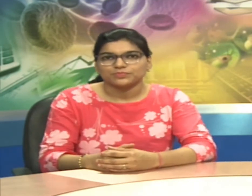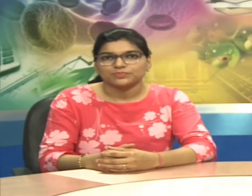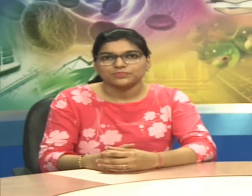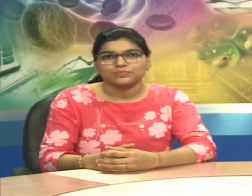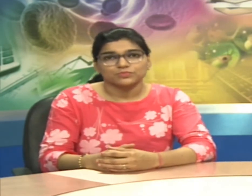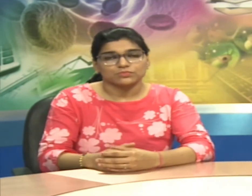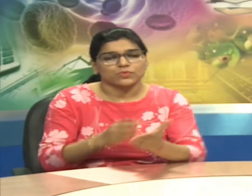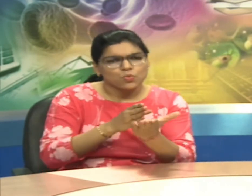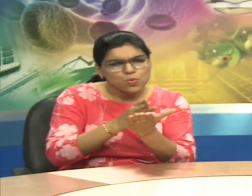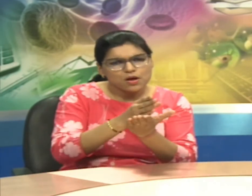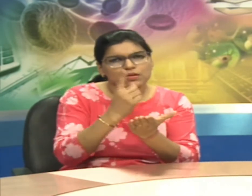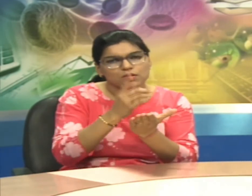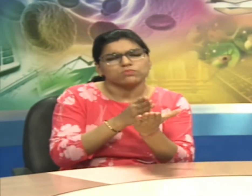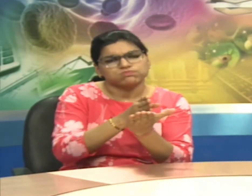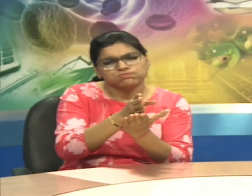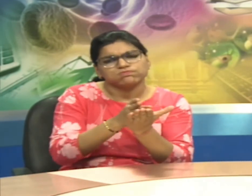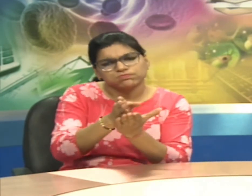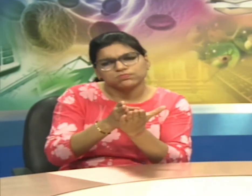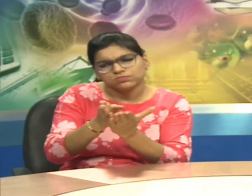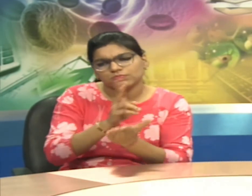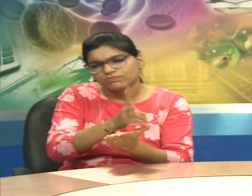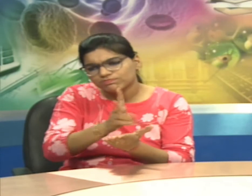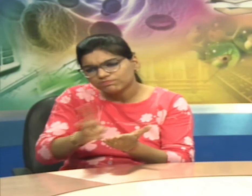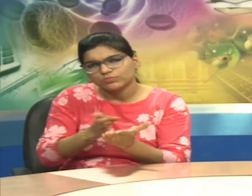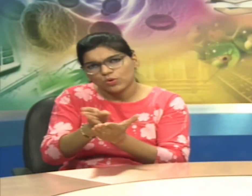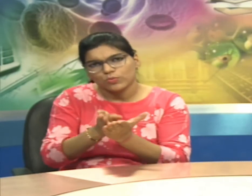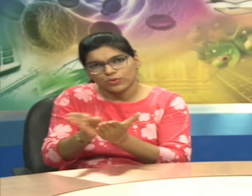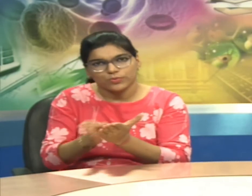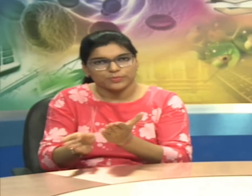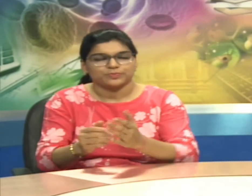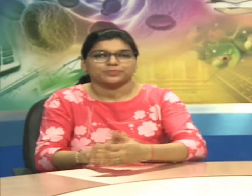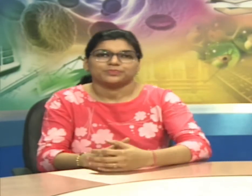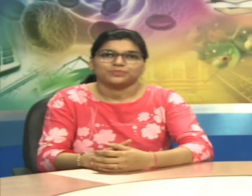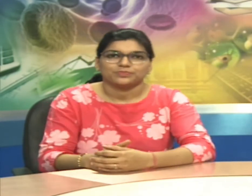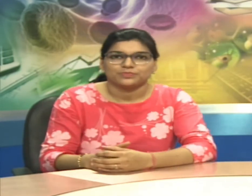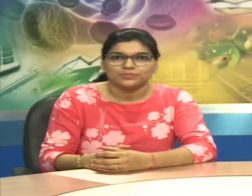Next word is various, means different kind of.